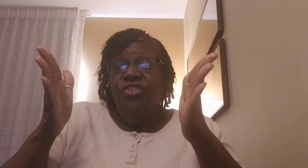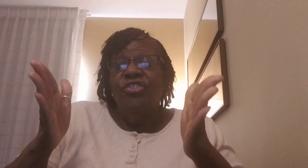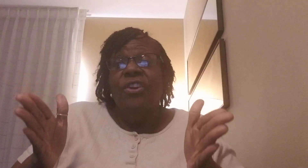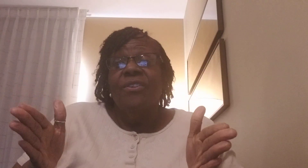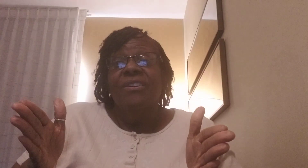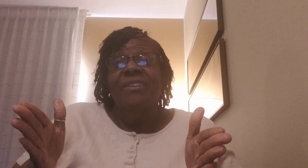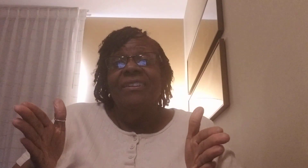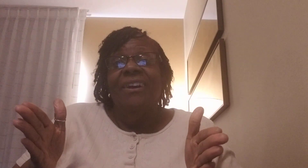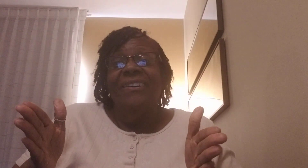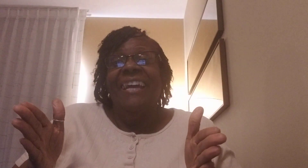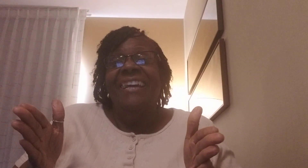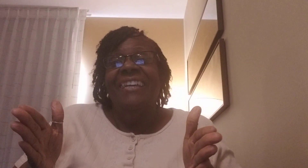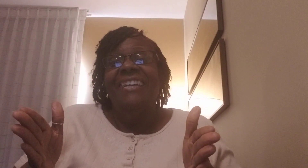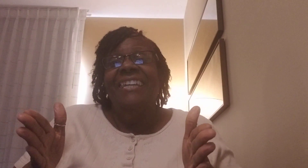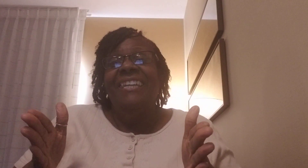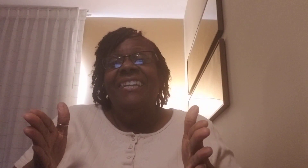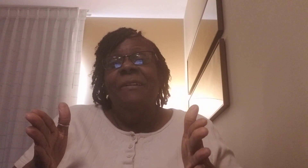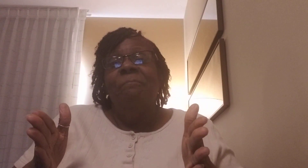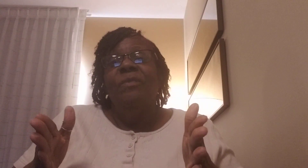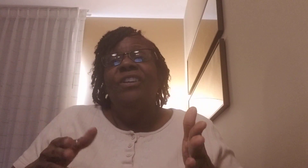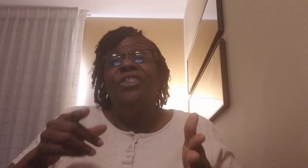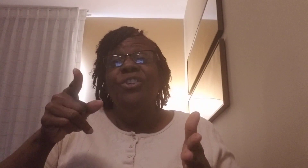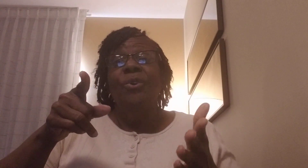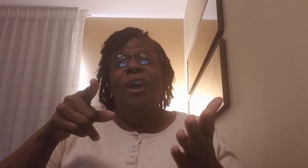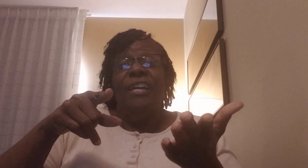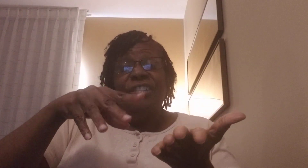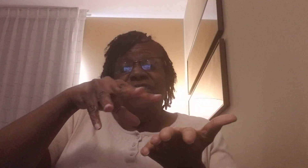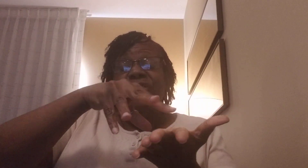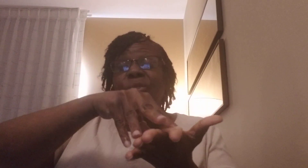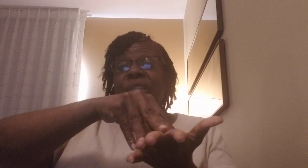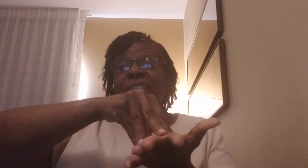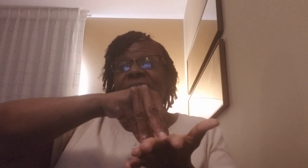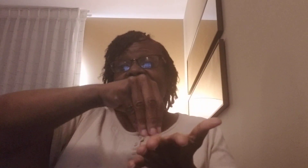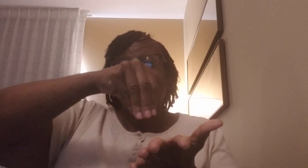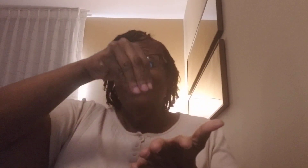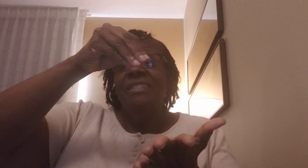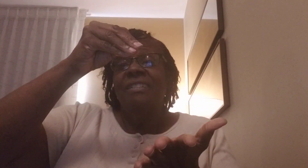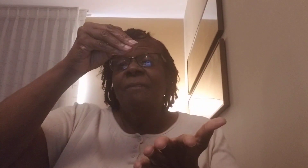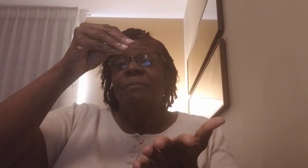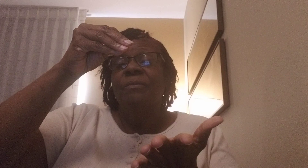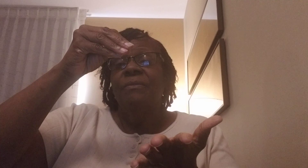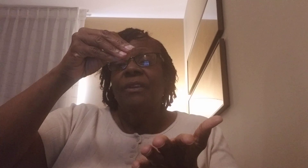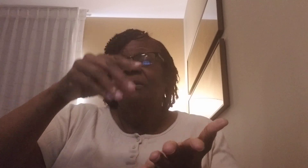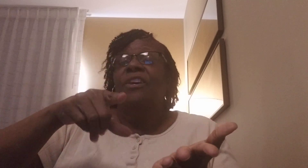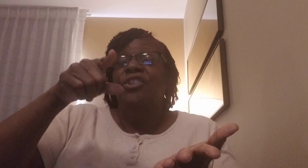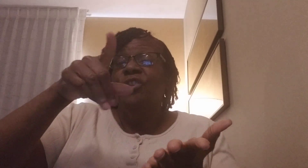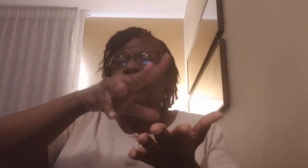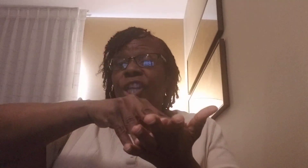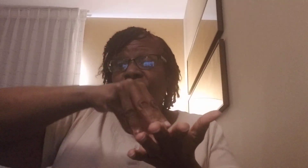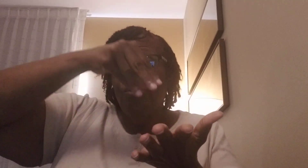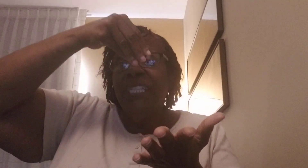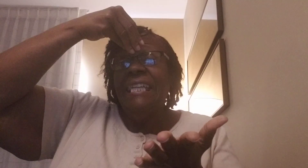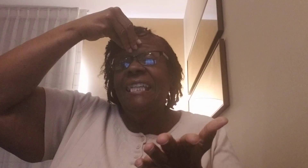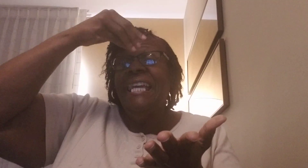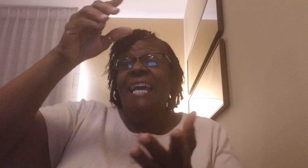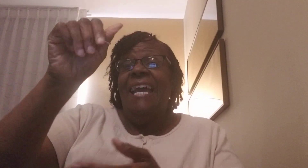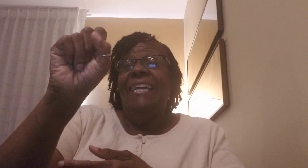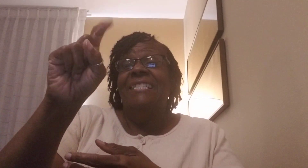teacher. Okay? You are a student. You're learning